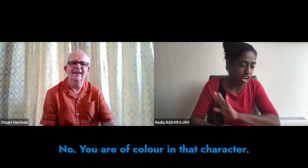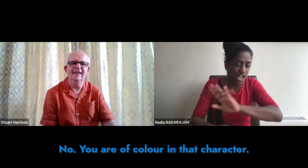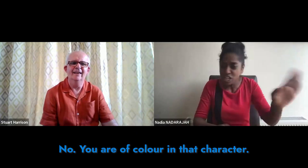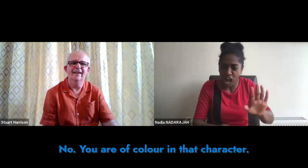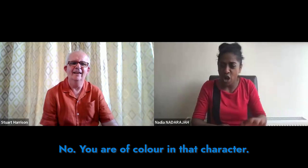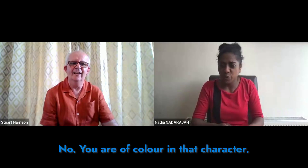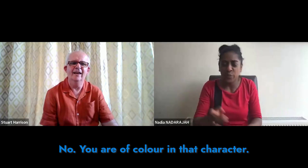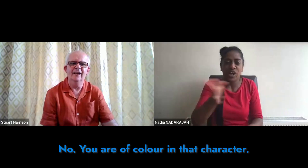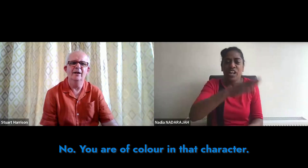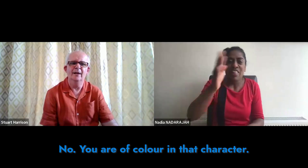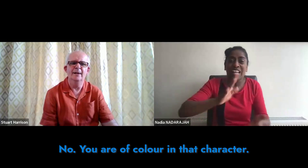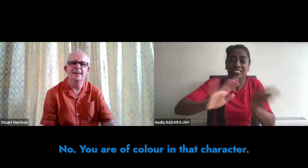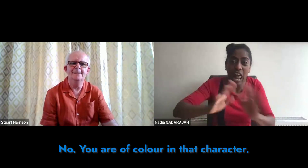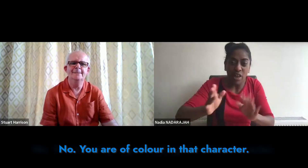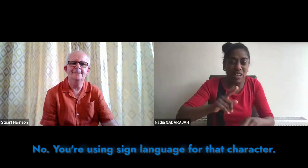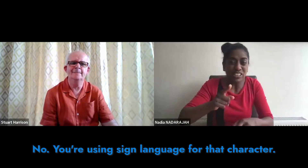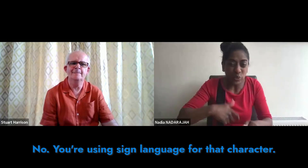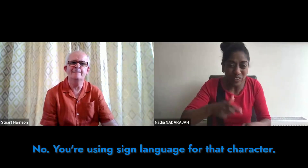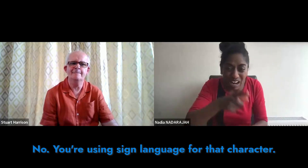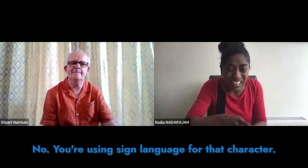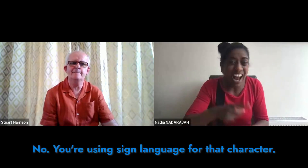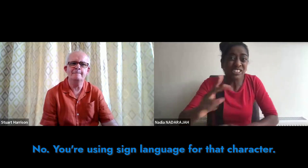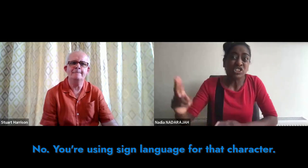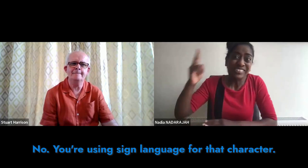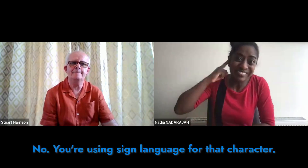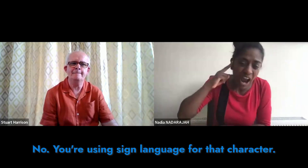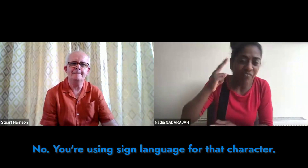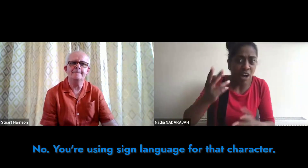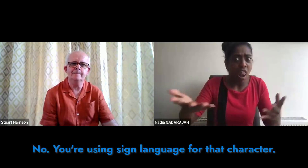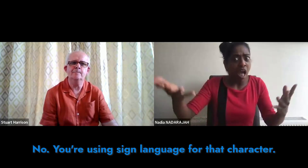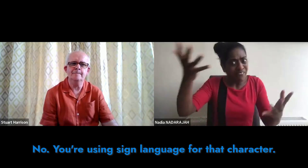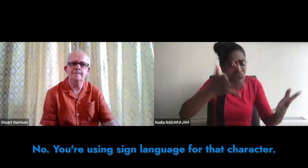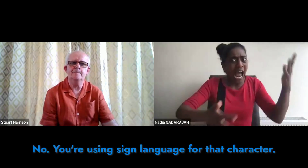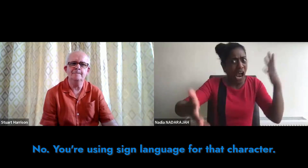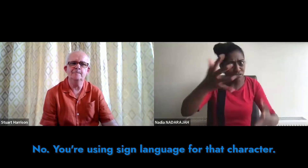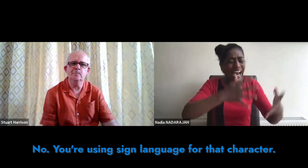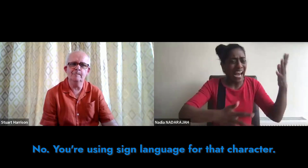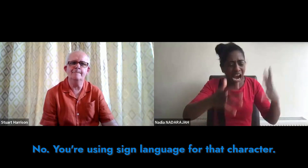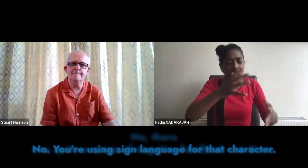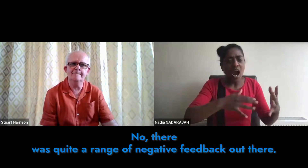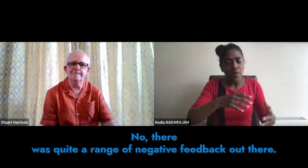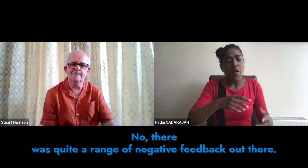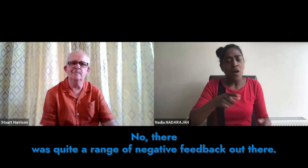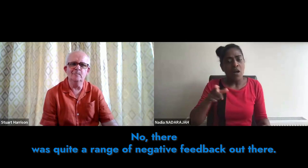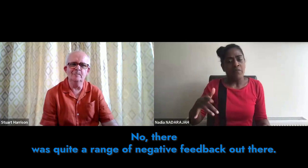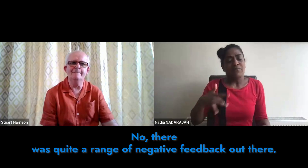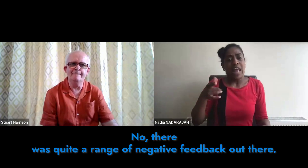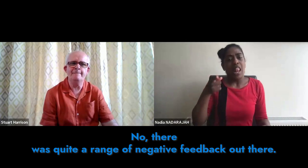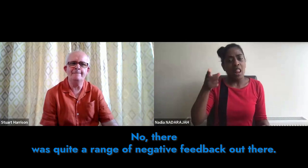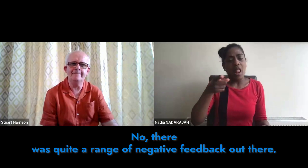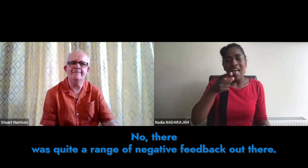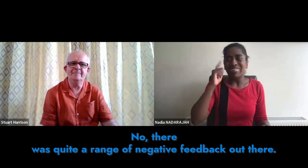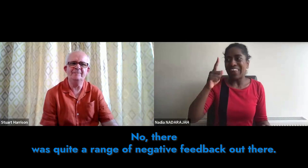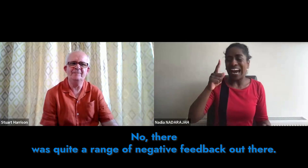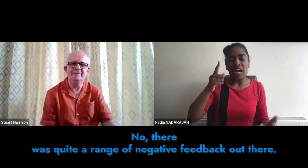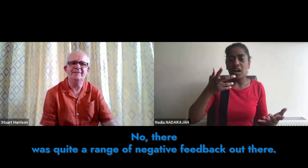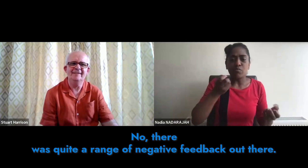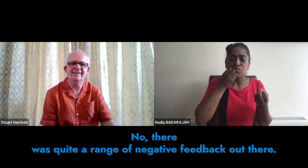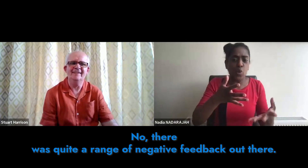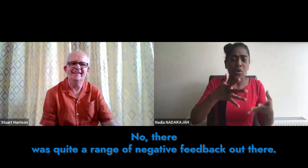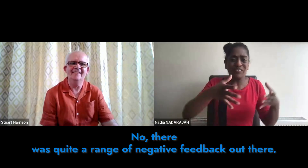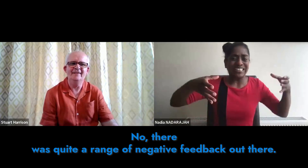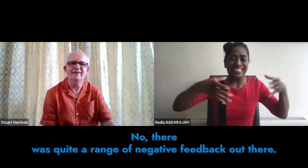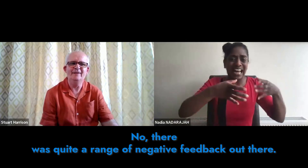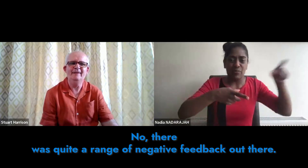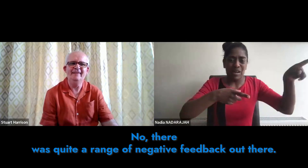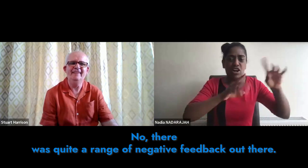are of color in that character? No. You're using sign language for that character? No. There was quite a range